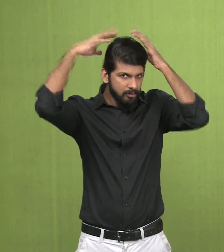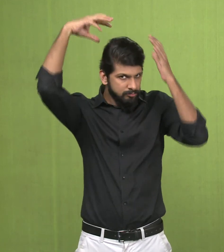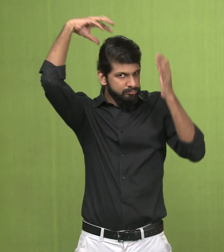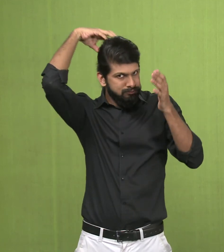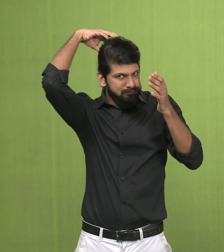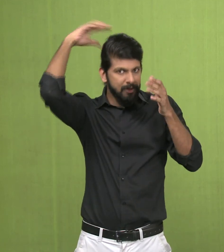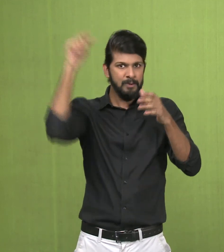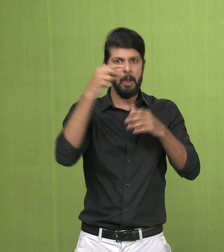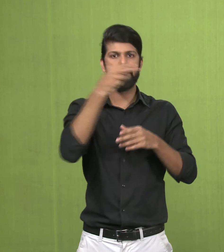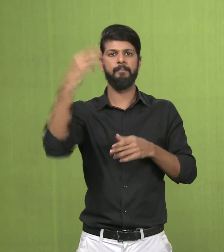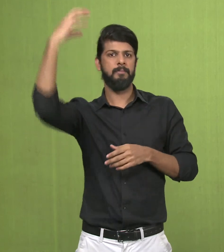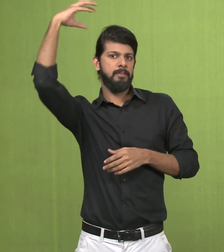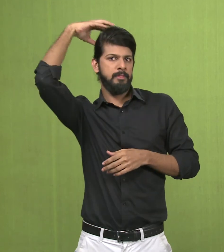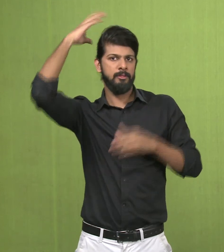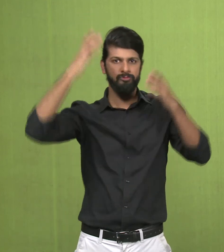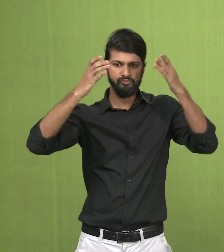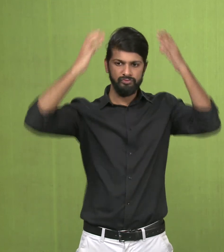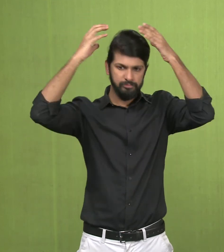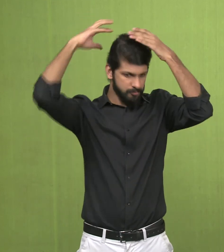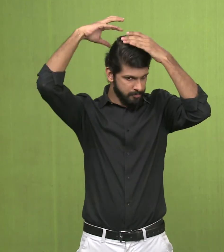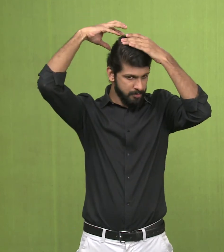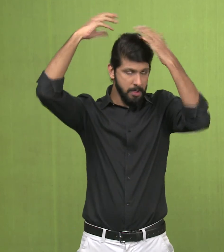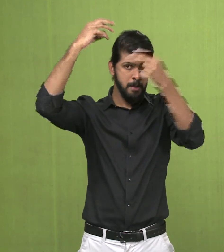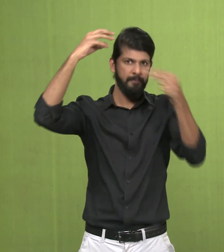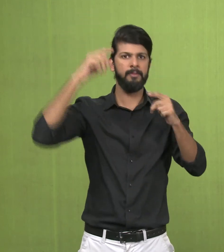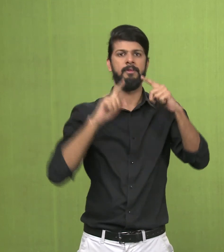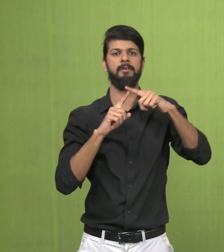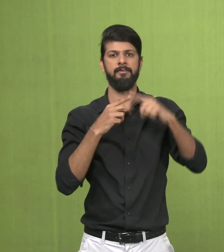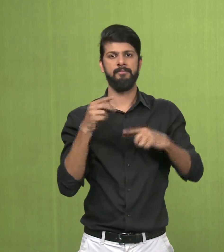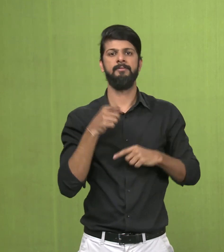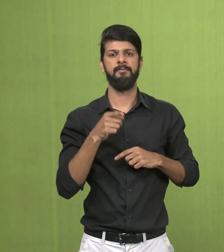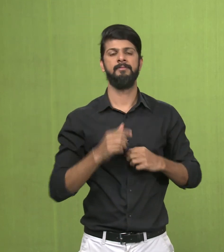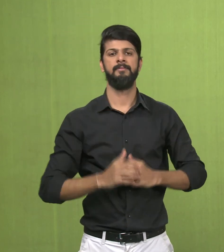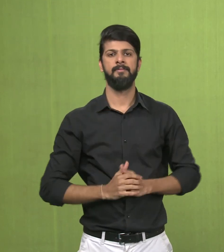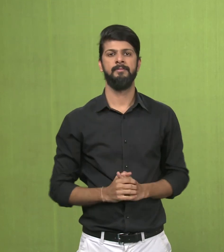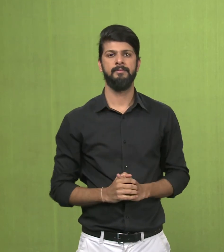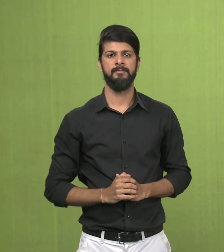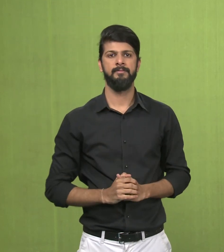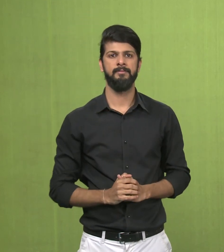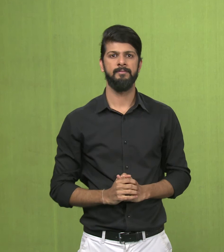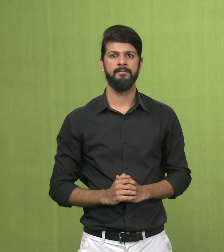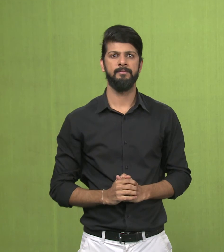Top knot is when the hair, as you see in the picture, Buddha used to tie his hair in a top knot.